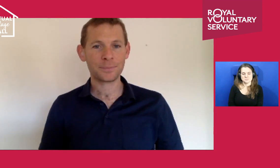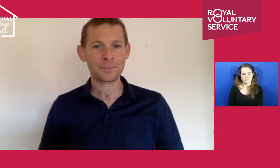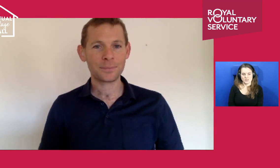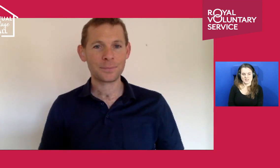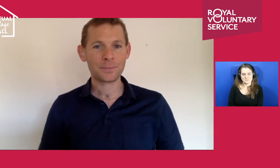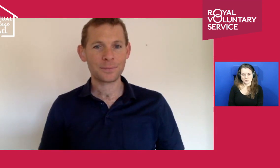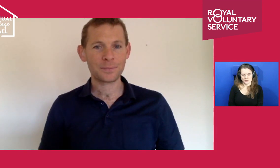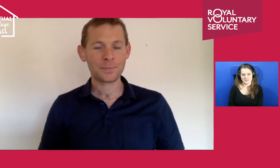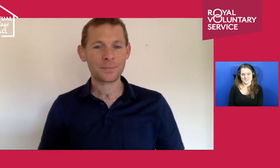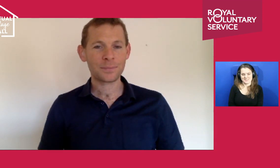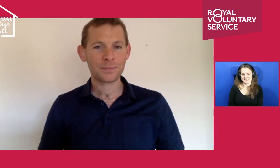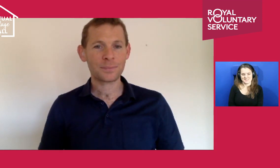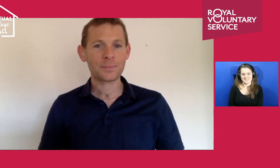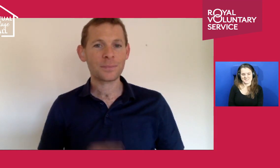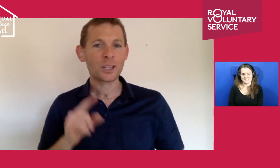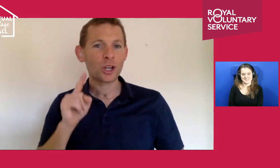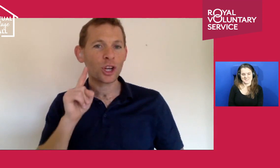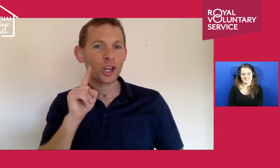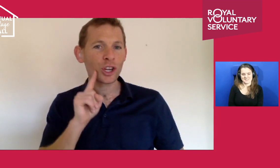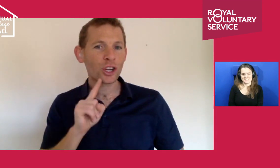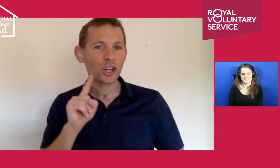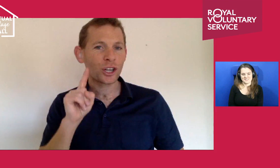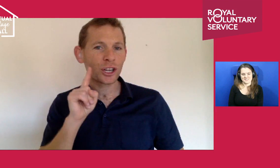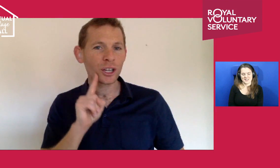So it's boy and